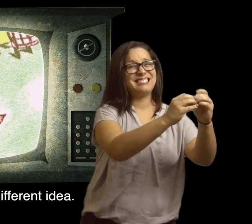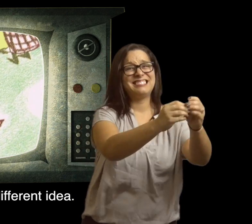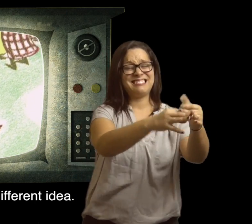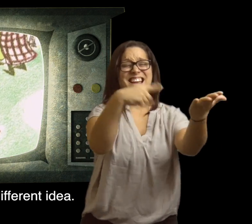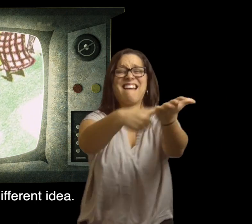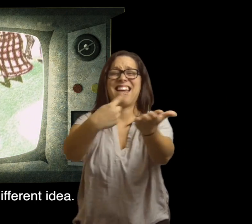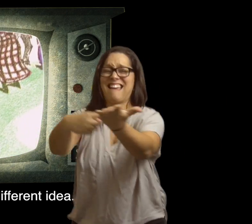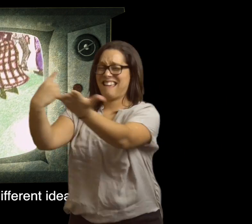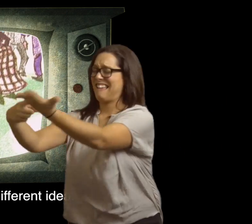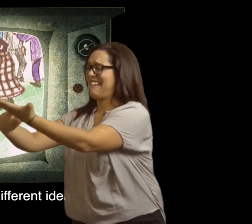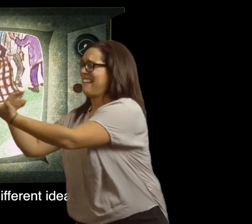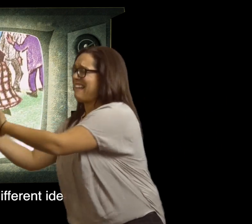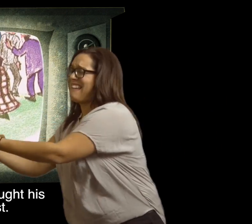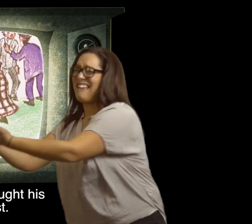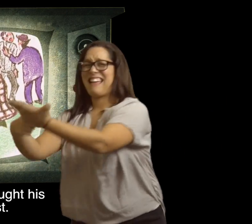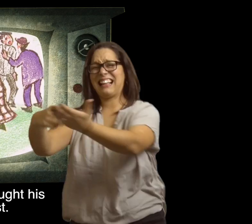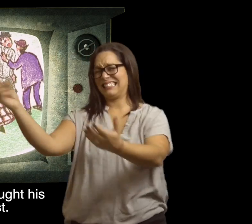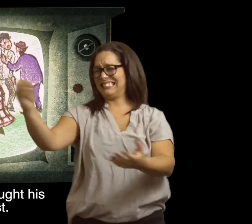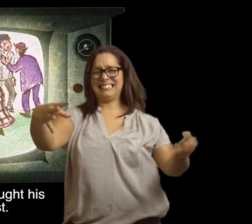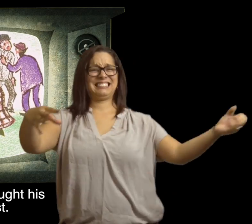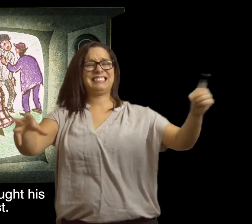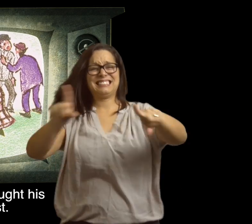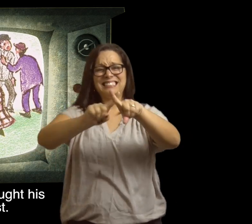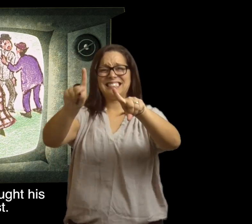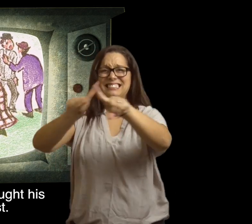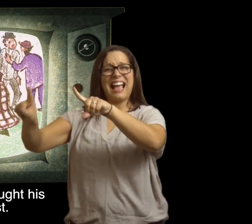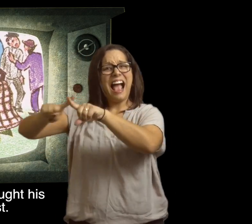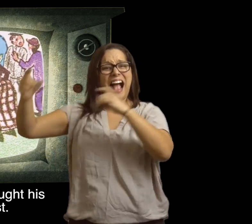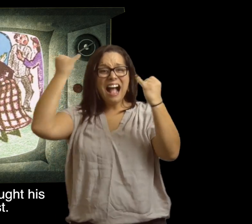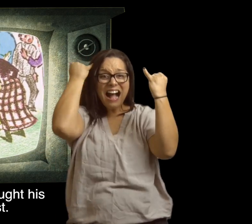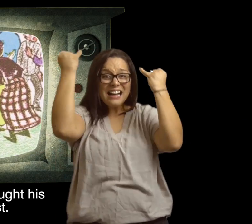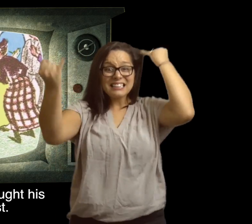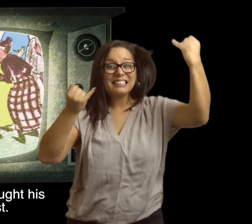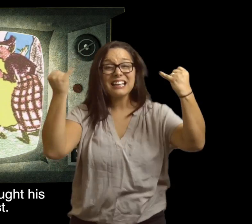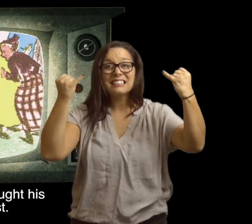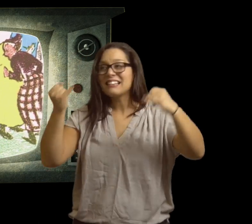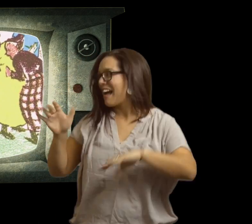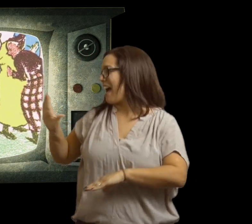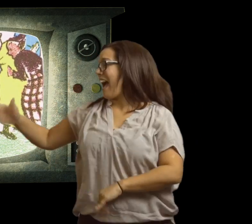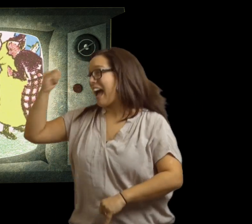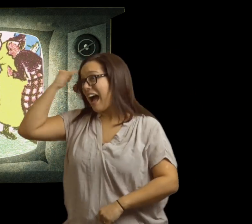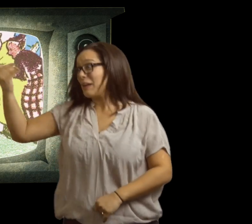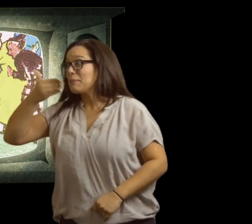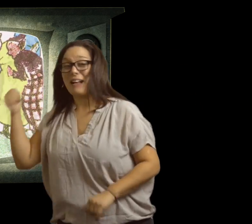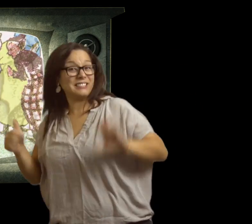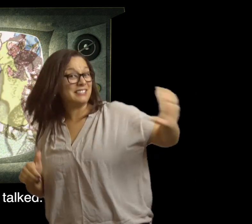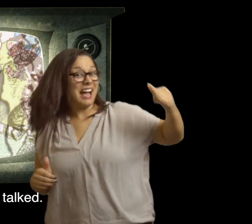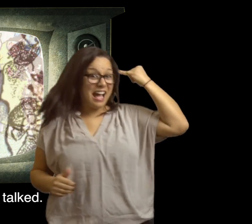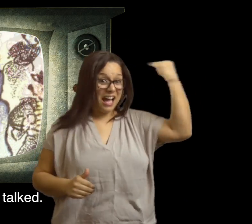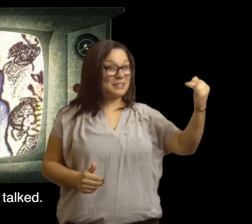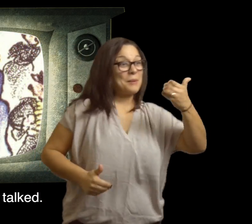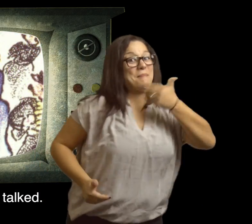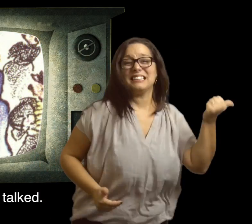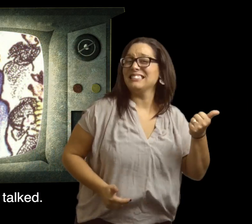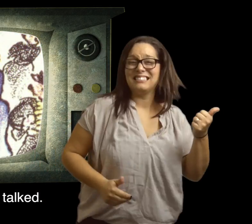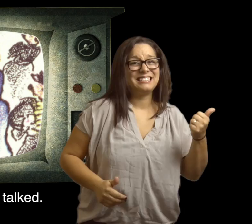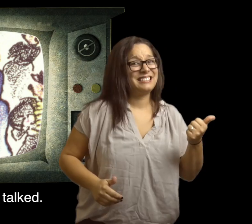a different idea, and everybody thought that his idea was the best. They talked and they